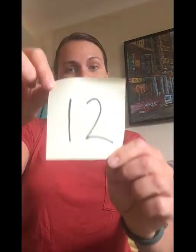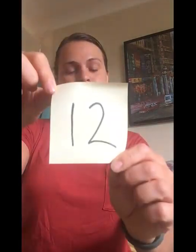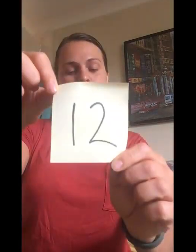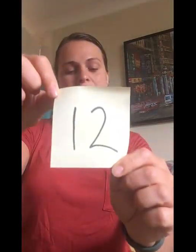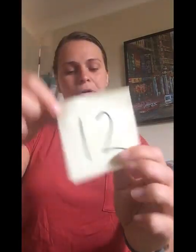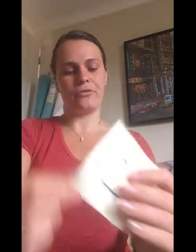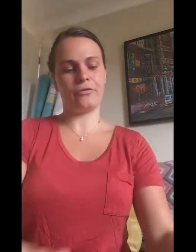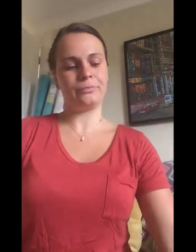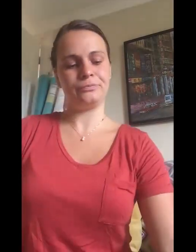12.